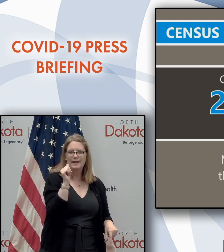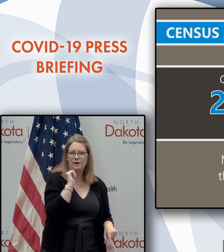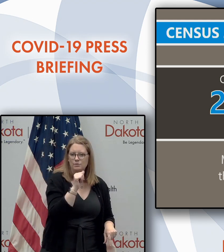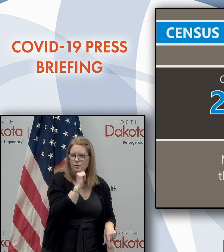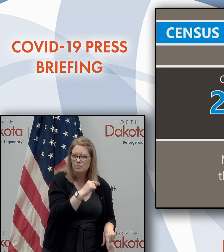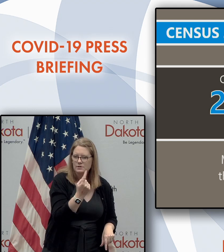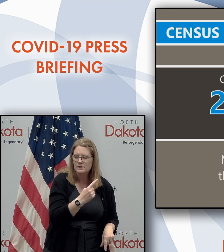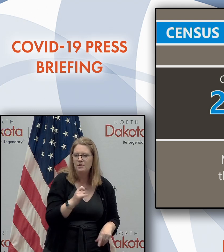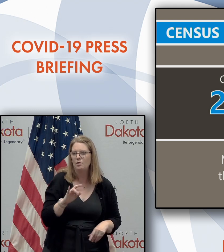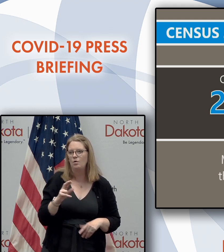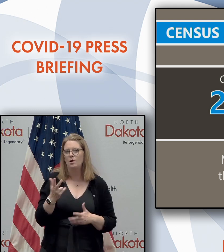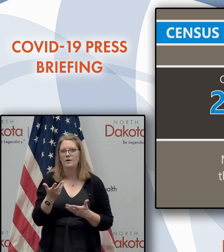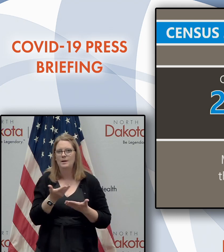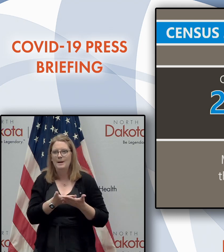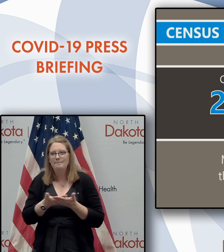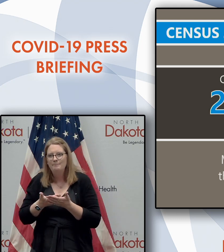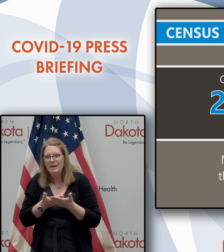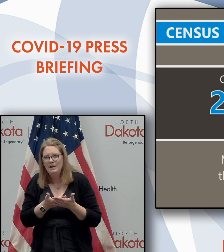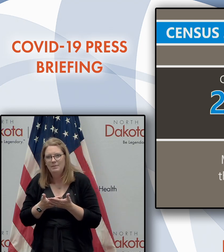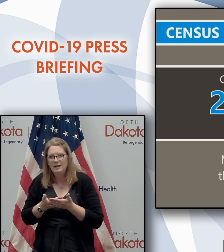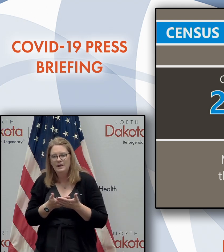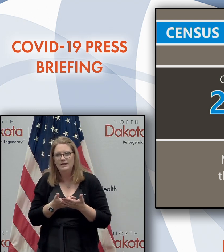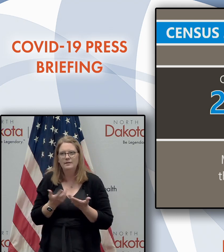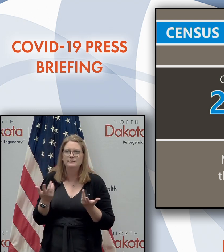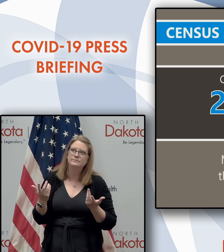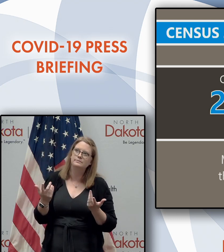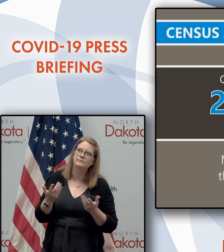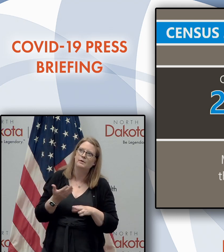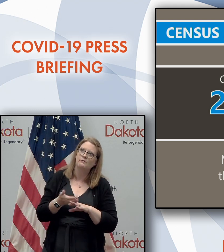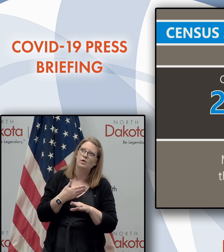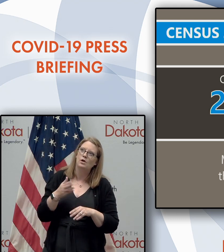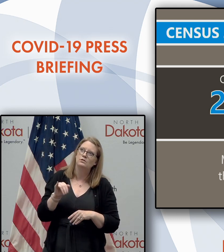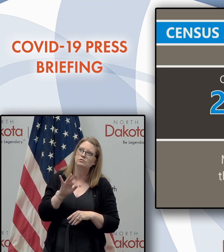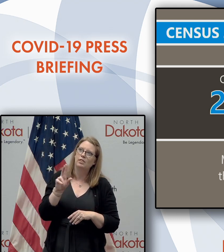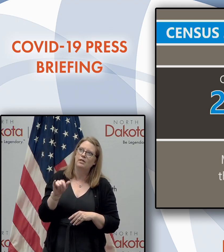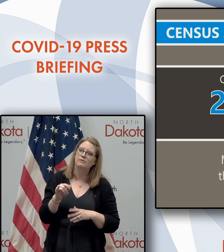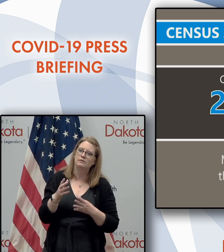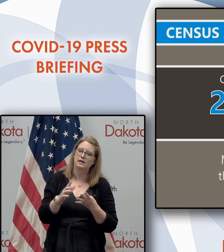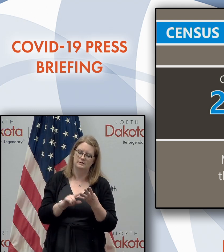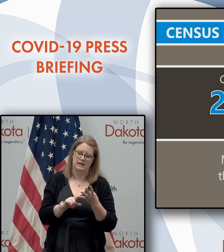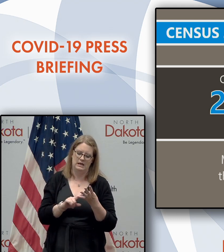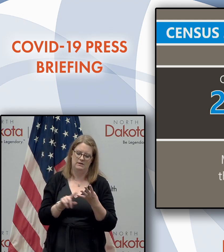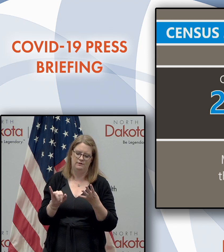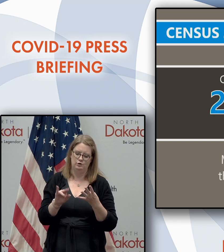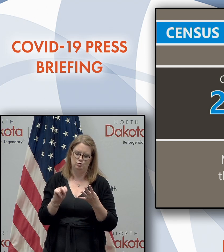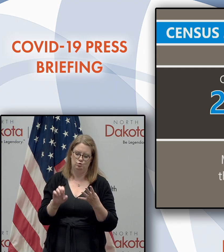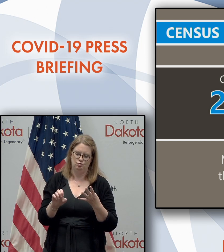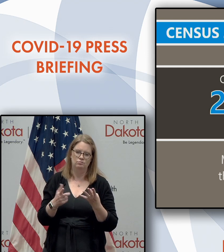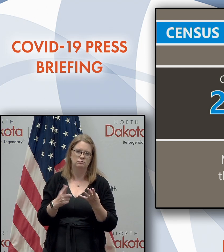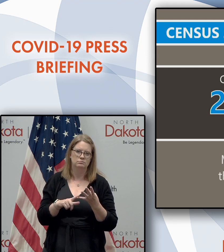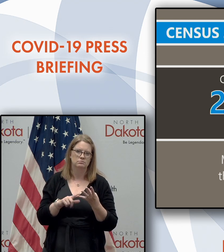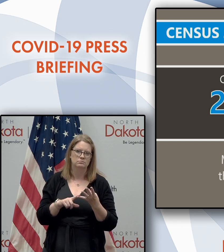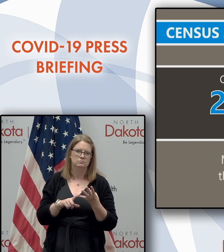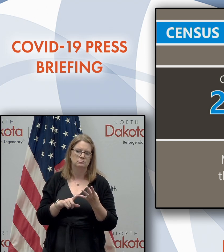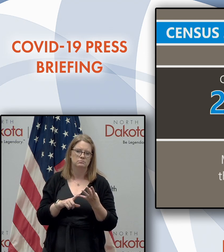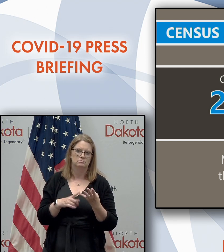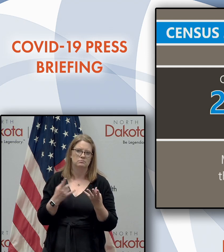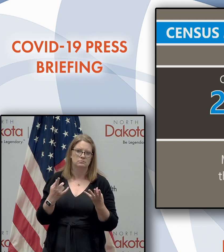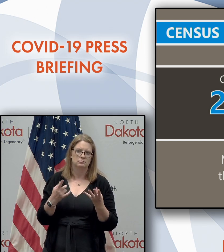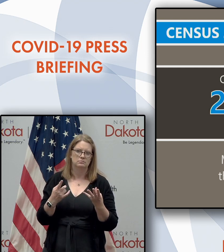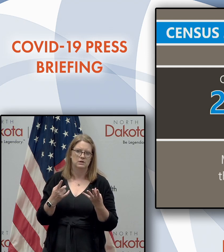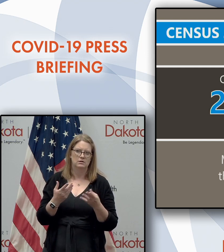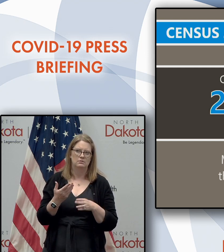just before I guess be July, like end of June this year. If you're an infant that was born in the first half of the